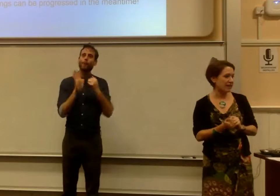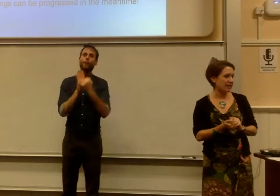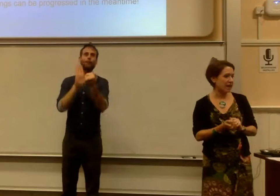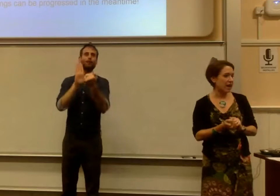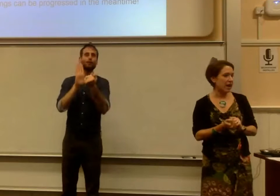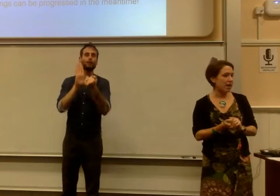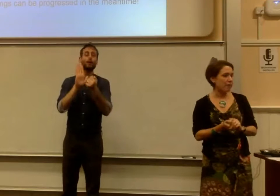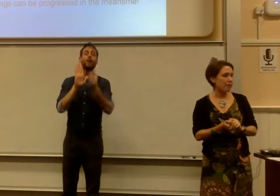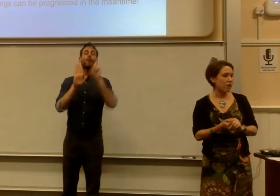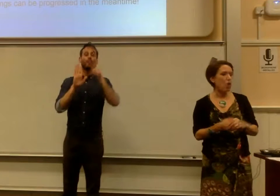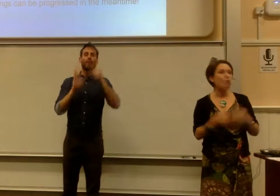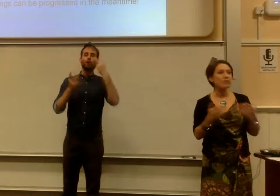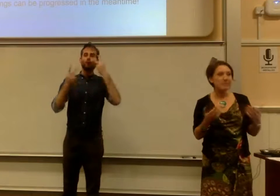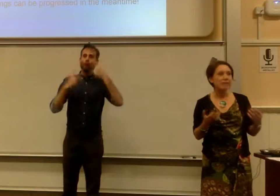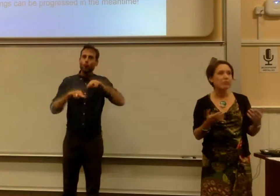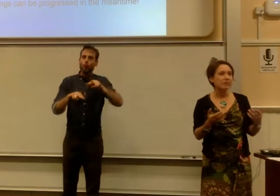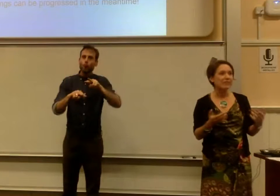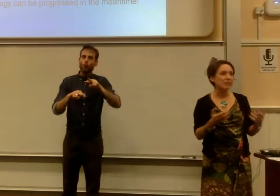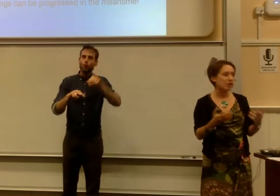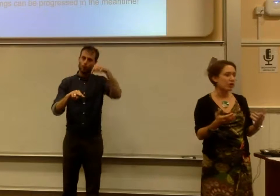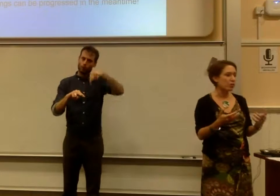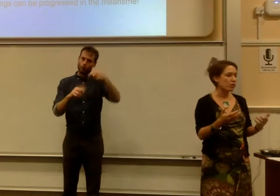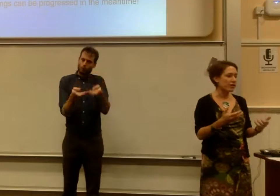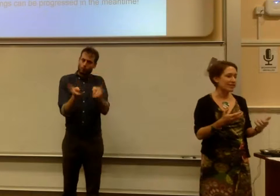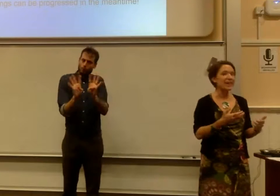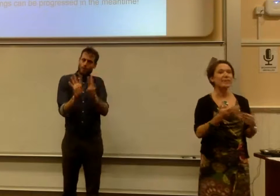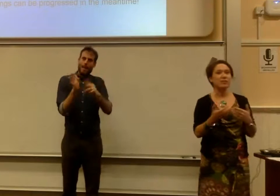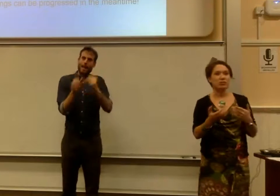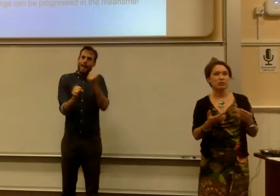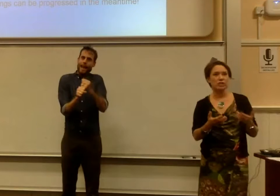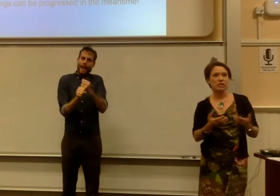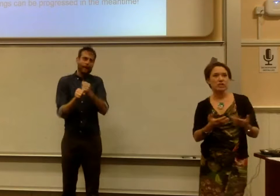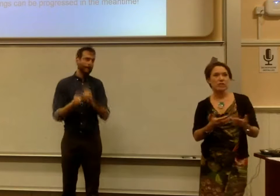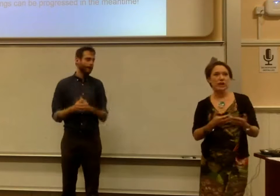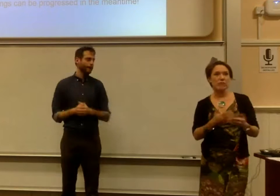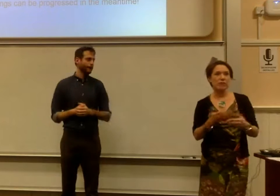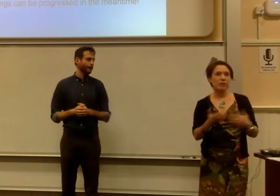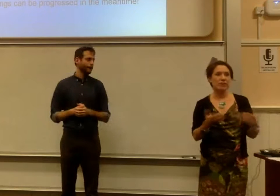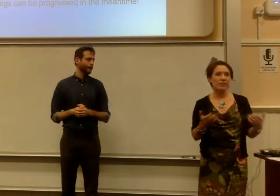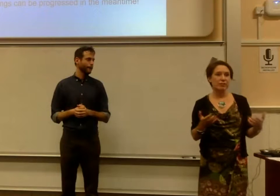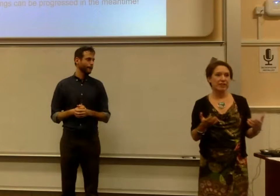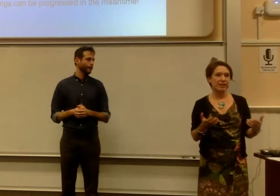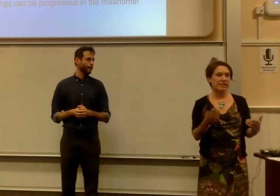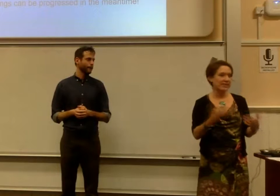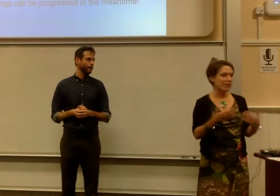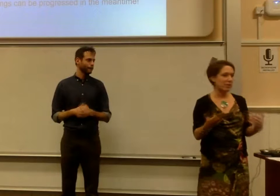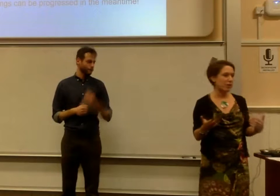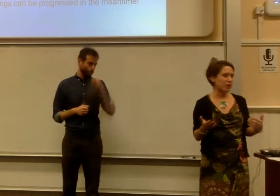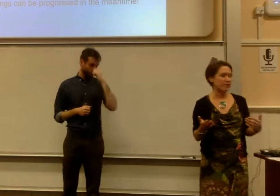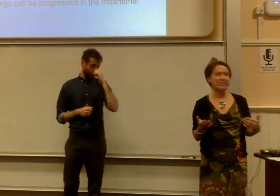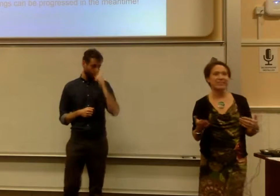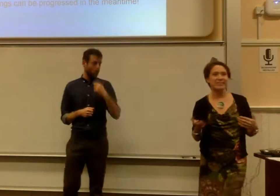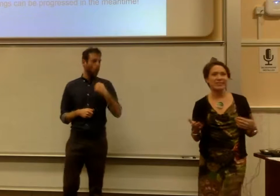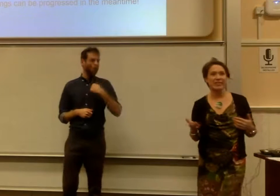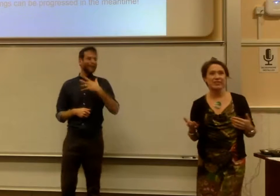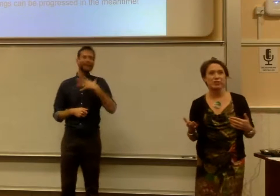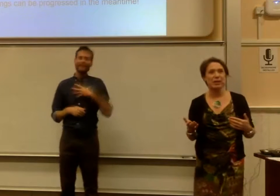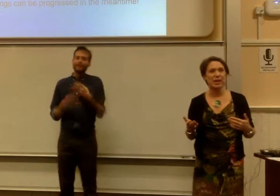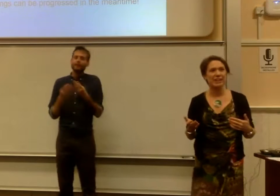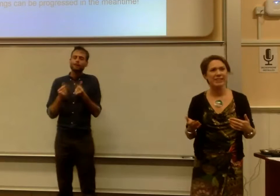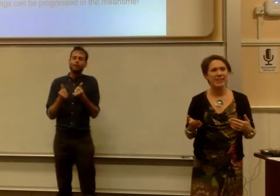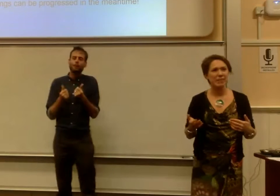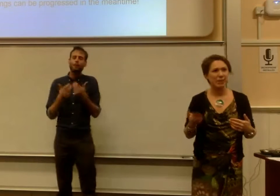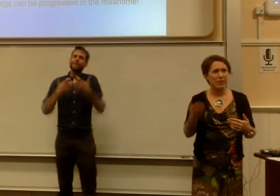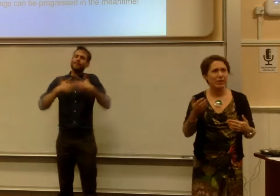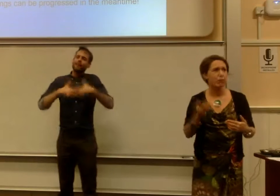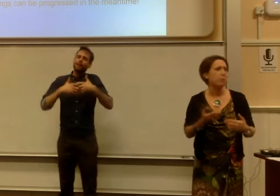after that. Obviously, we need to look at what technical advice we need to deliver priorities in the national